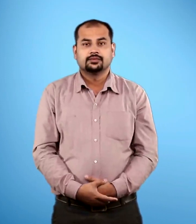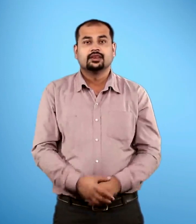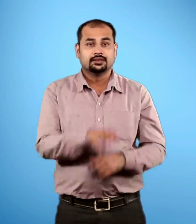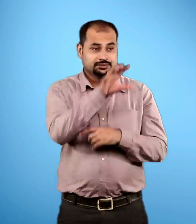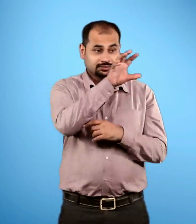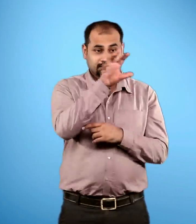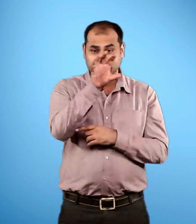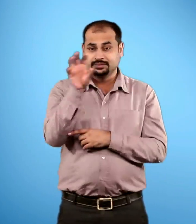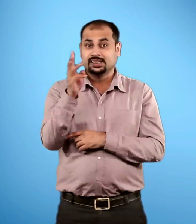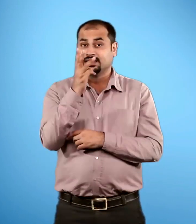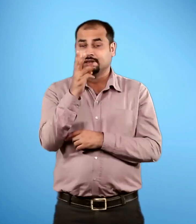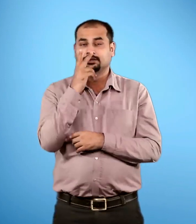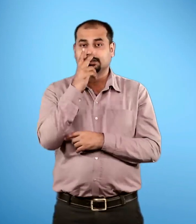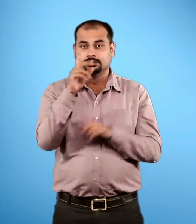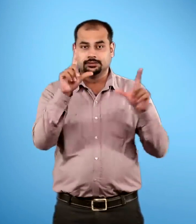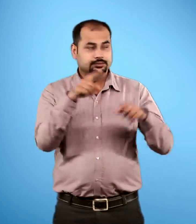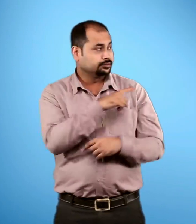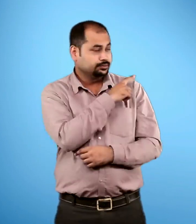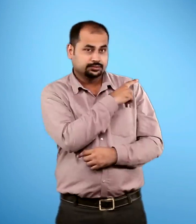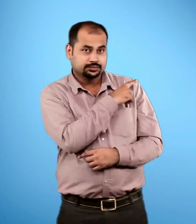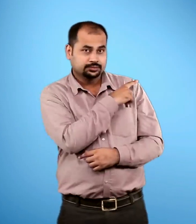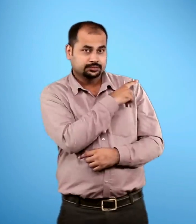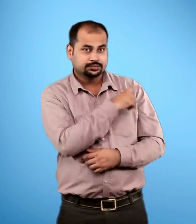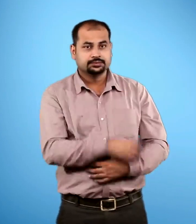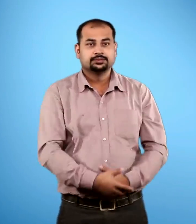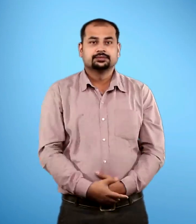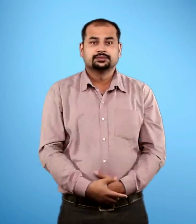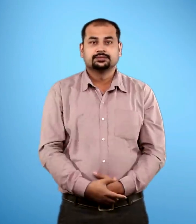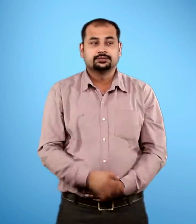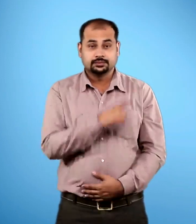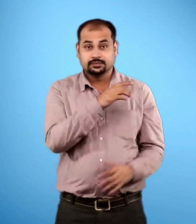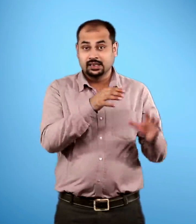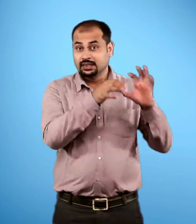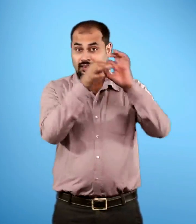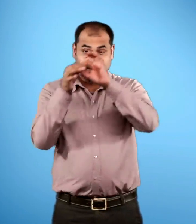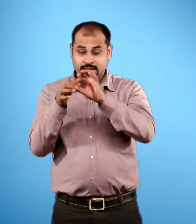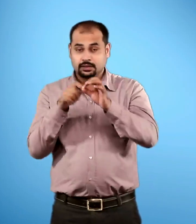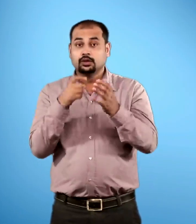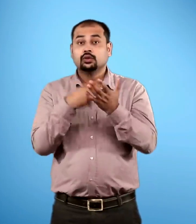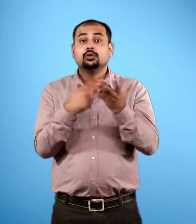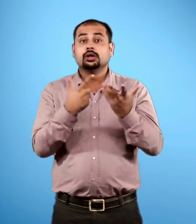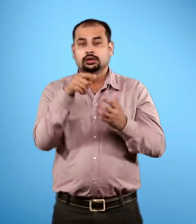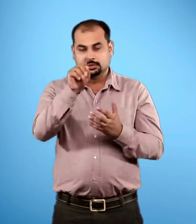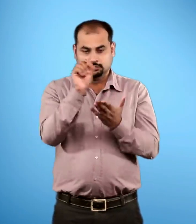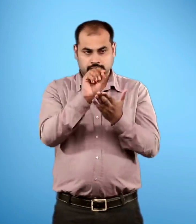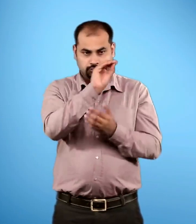3 pictures of a block show the rule, which you have to write down in the space provided.